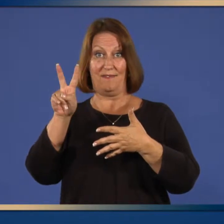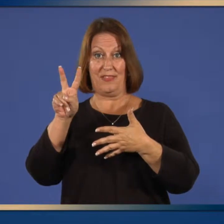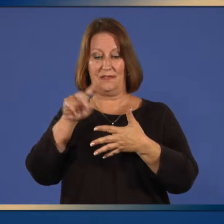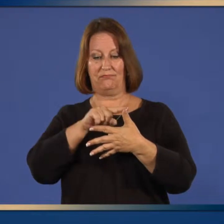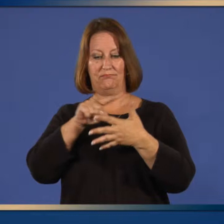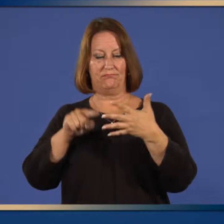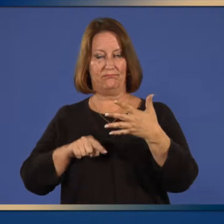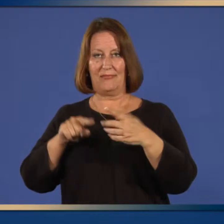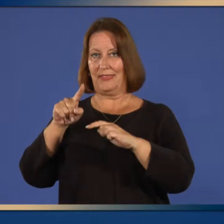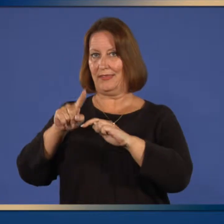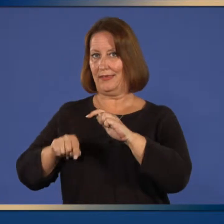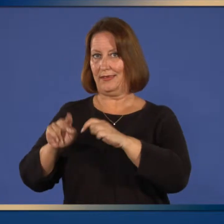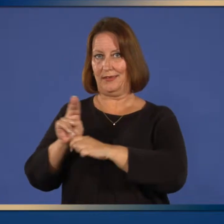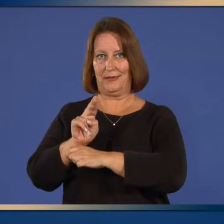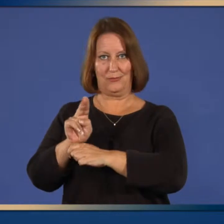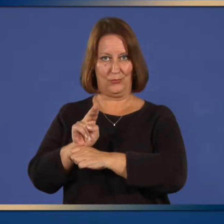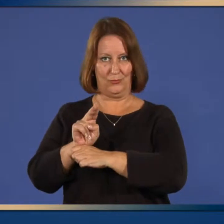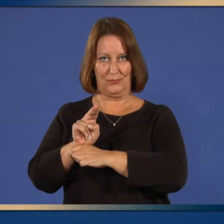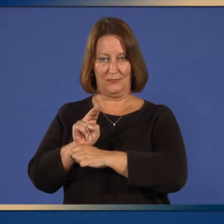LAIV,